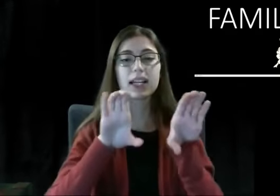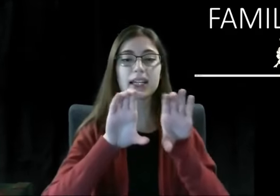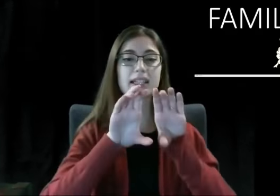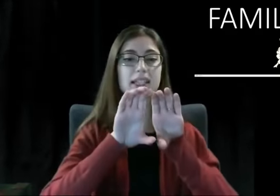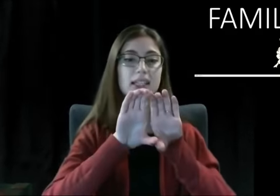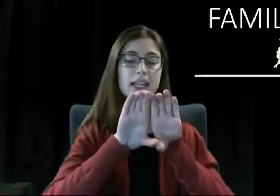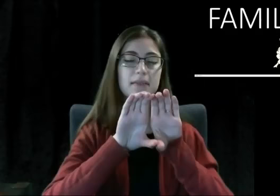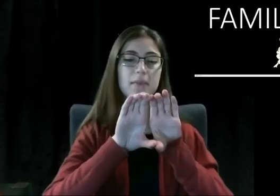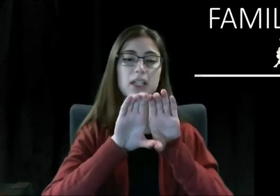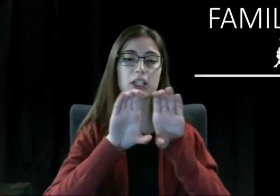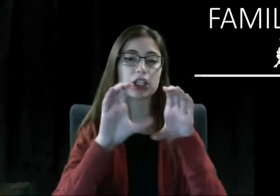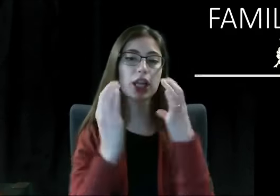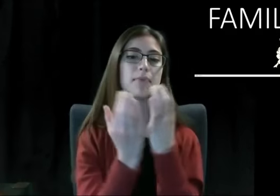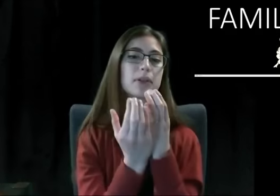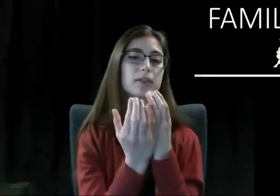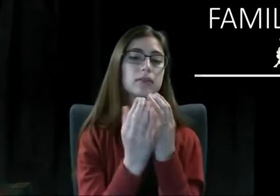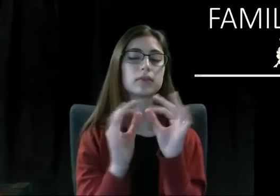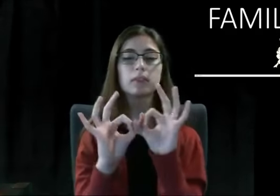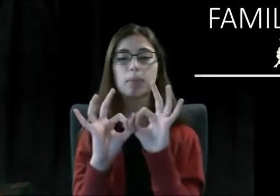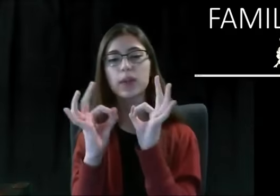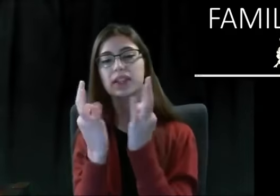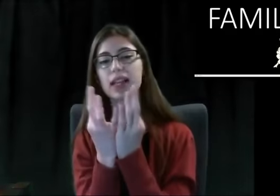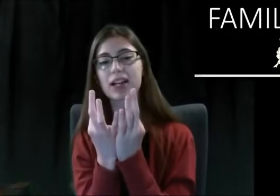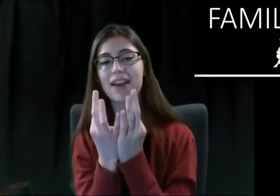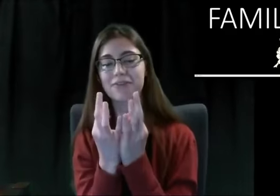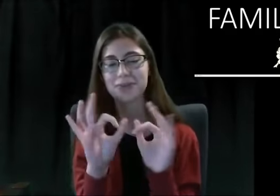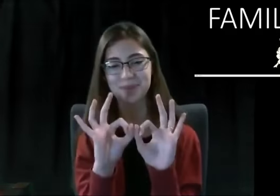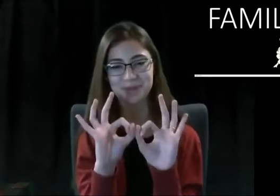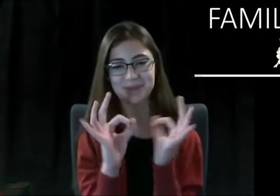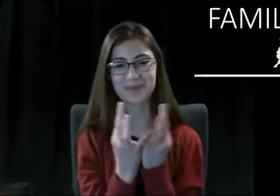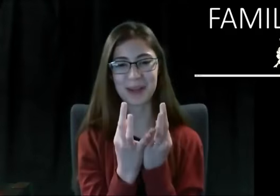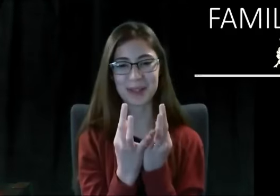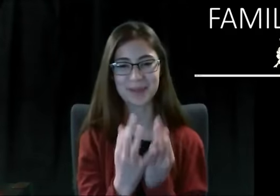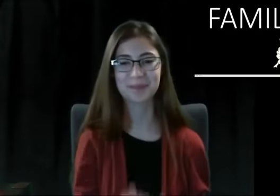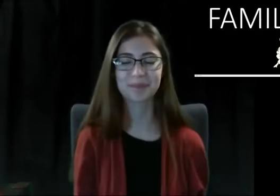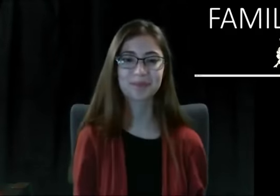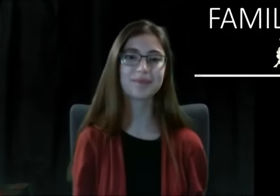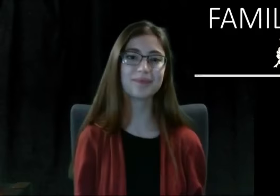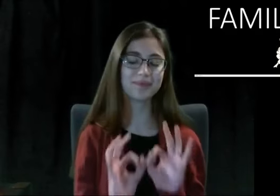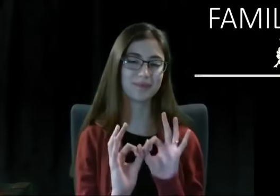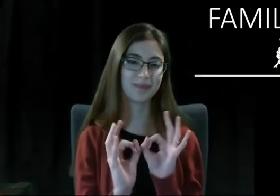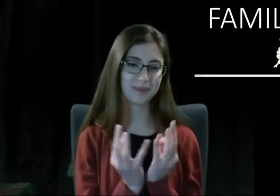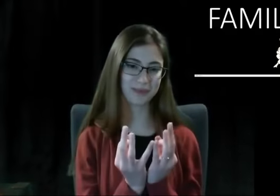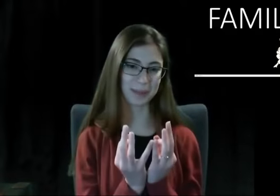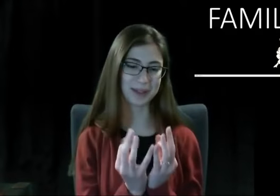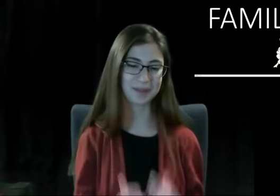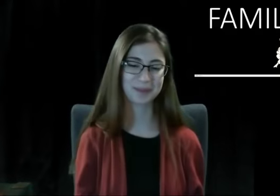it's the same shape, but with the letter F. Family. Family.